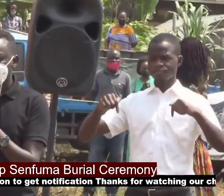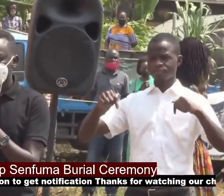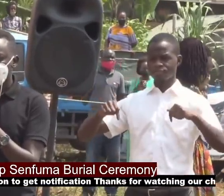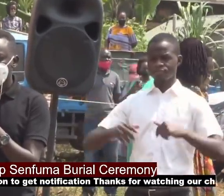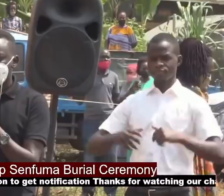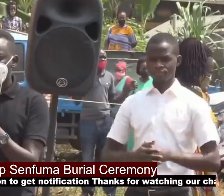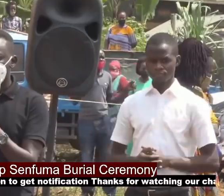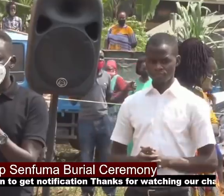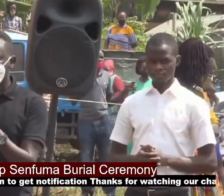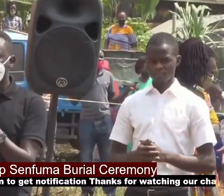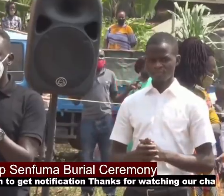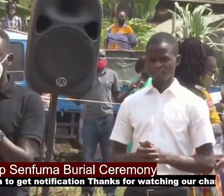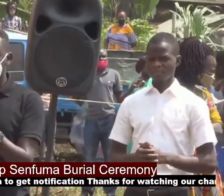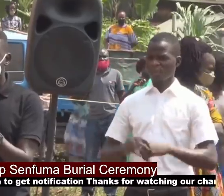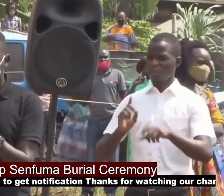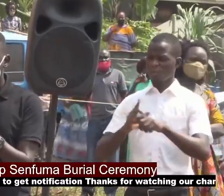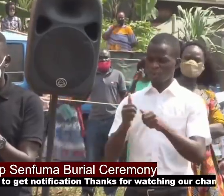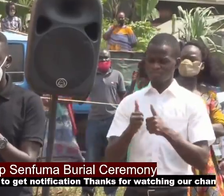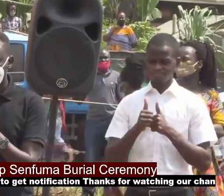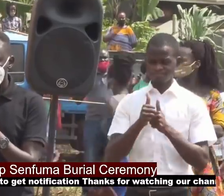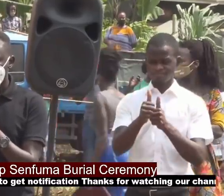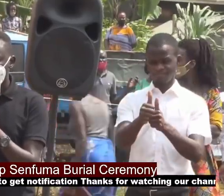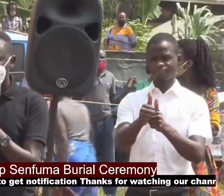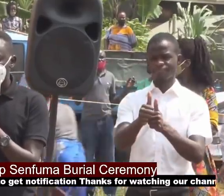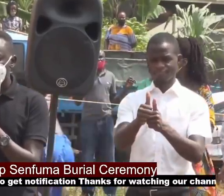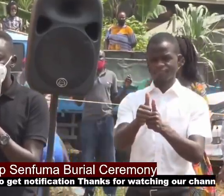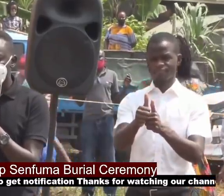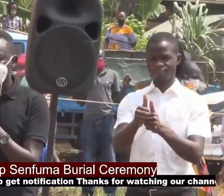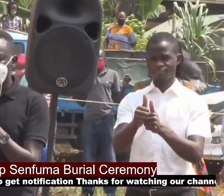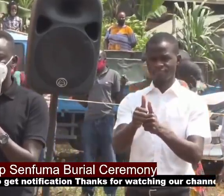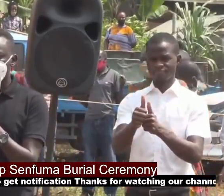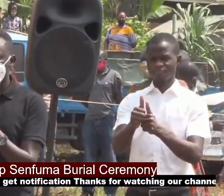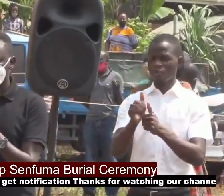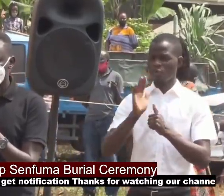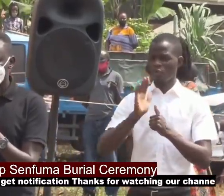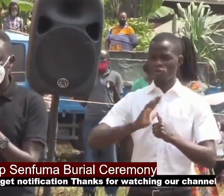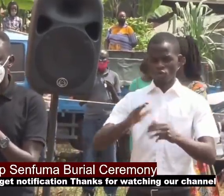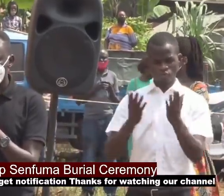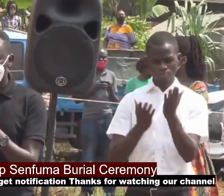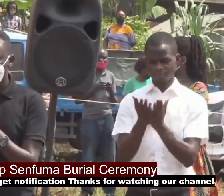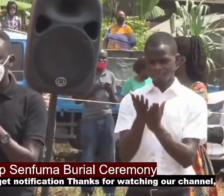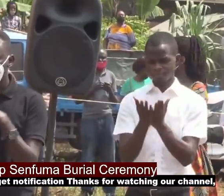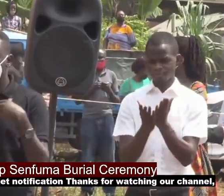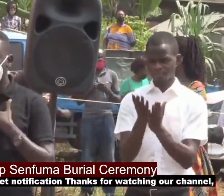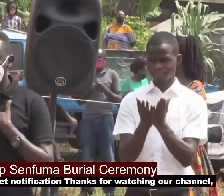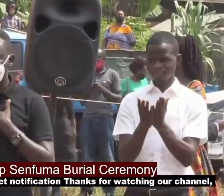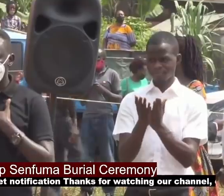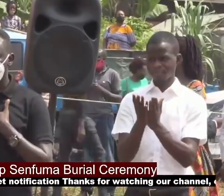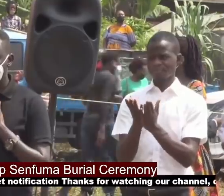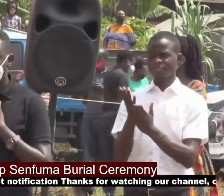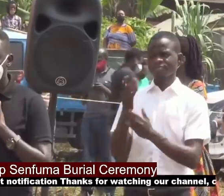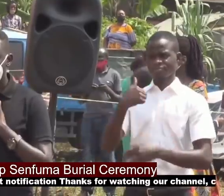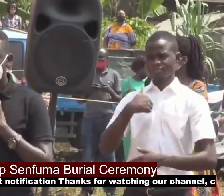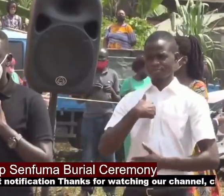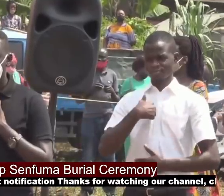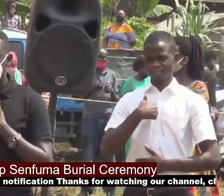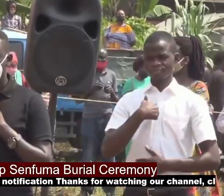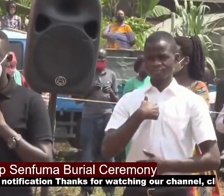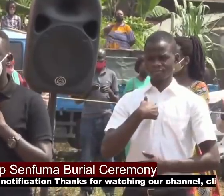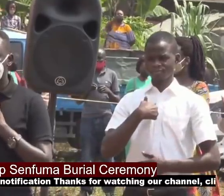Olwalero. Ngatuwerekera. Ngatuwerekera. Omuduo. Omuduo. Unze.